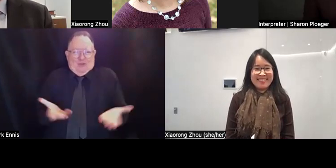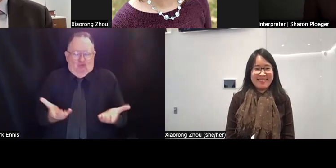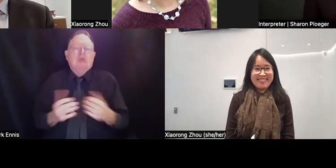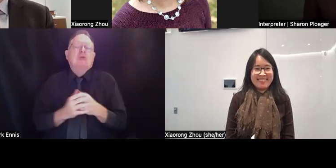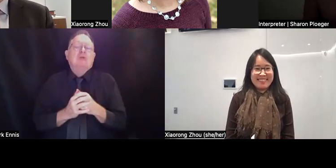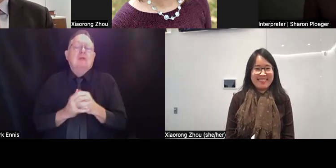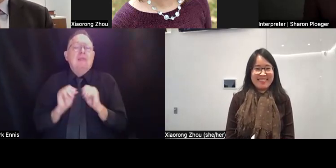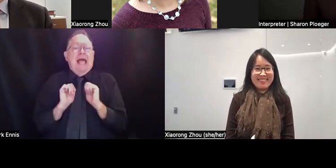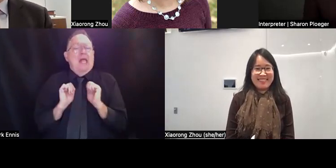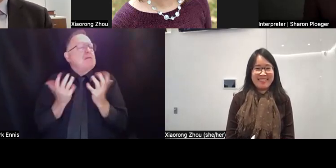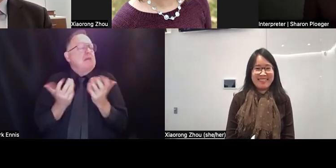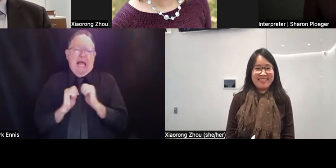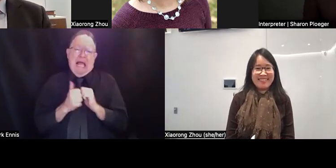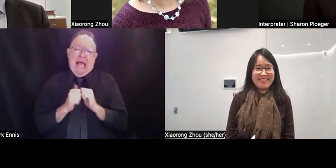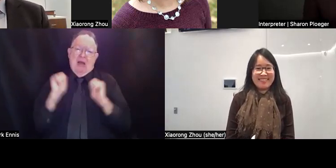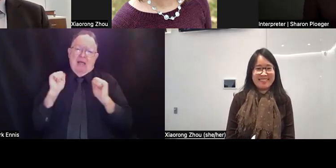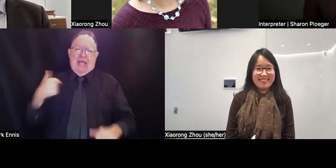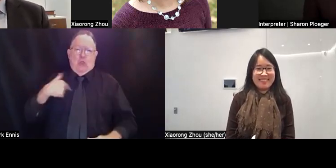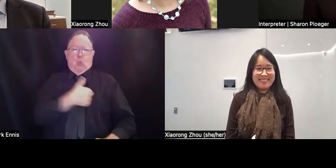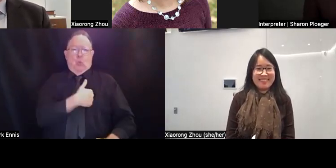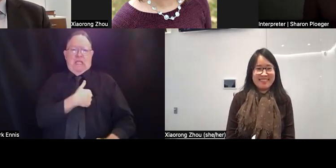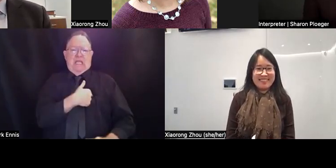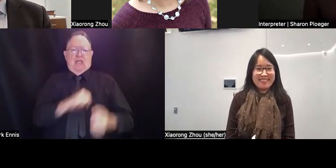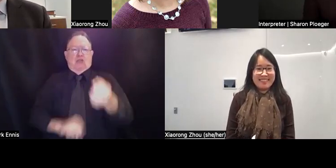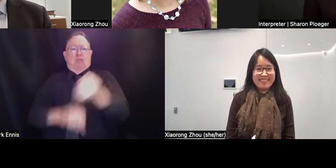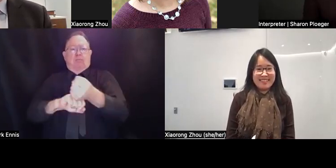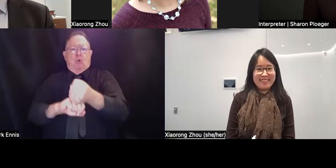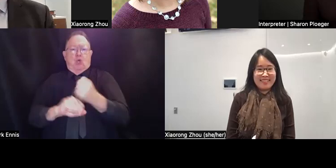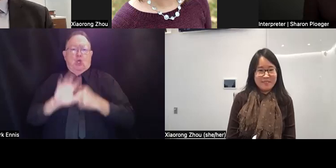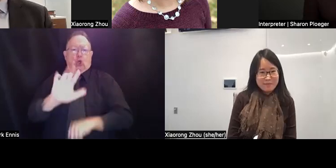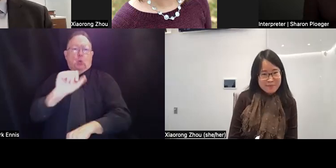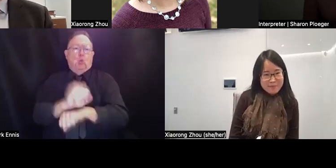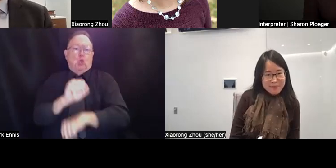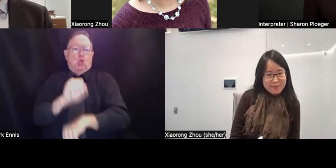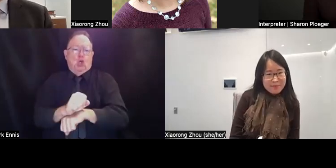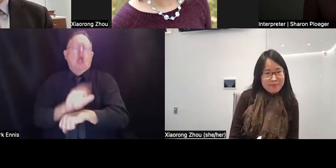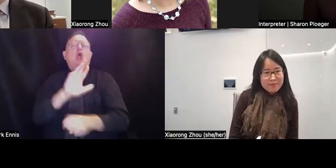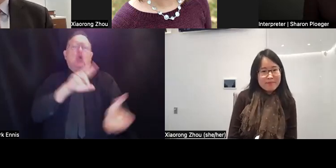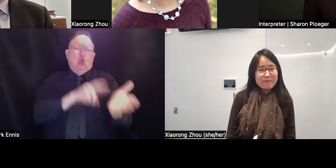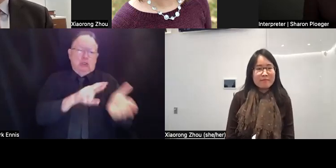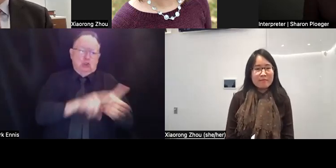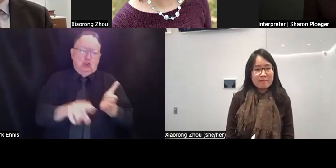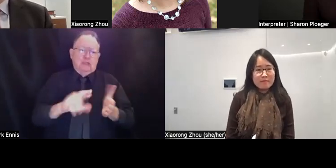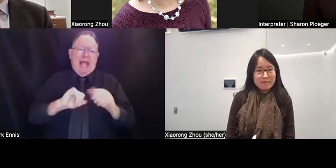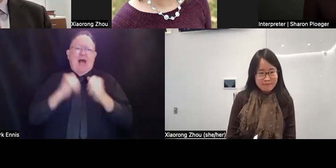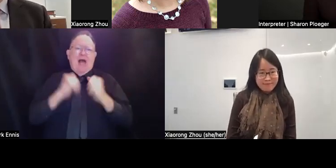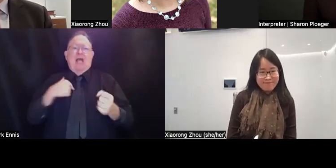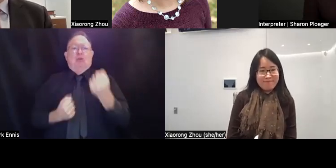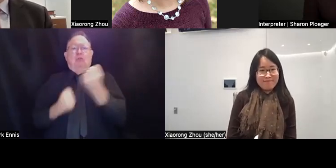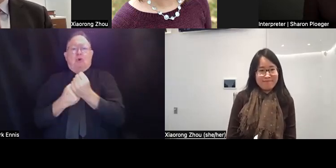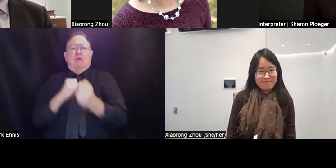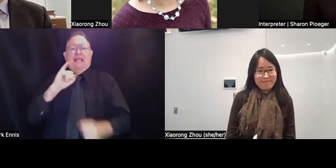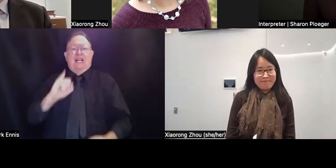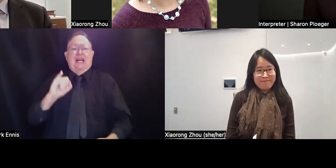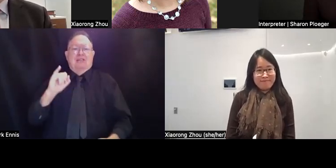how can we get involved to support the work that's going on with your research, but at the Center for International